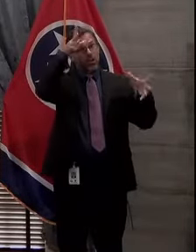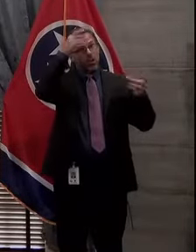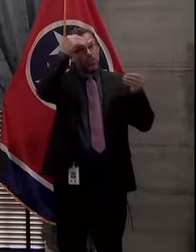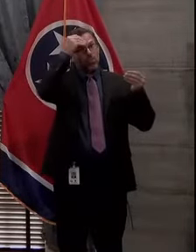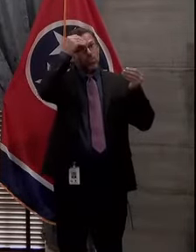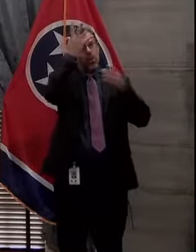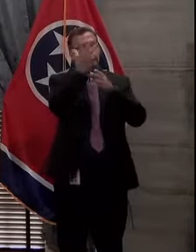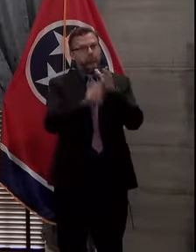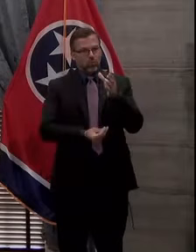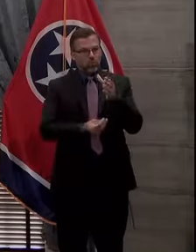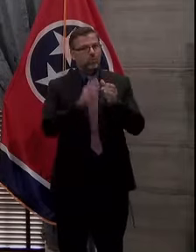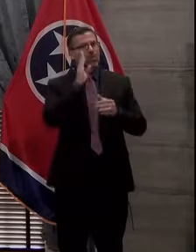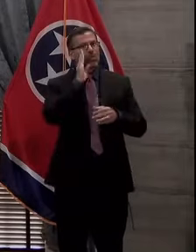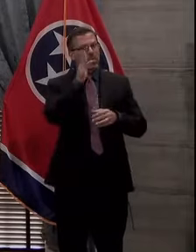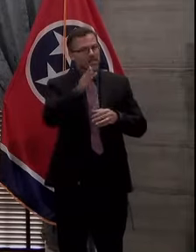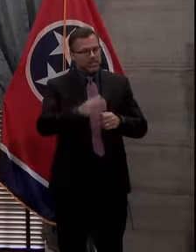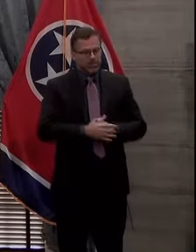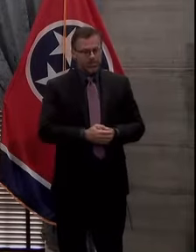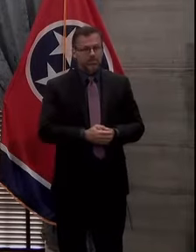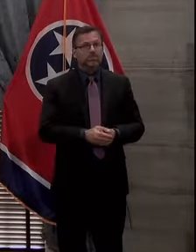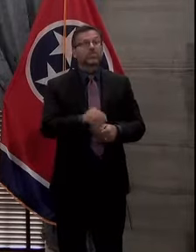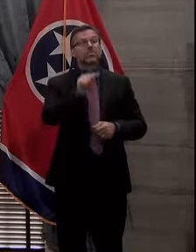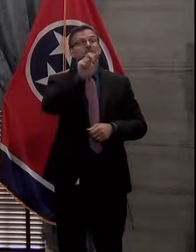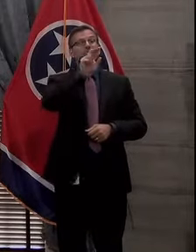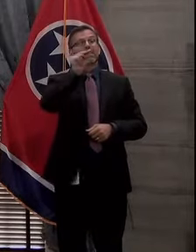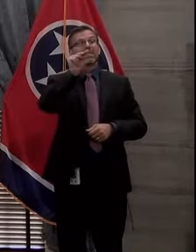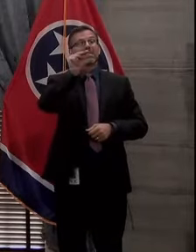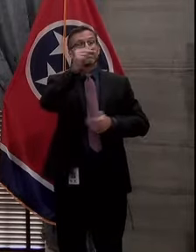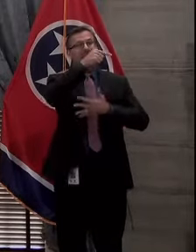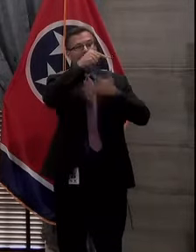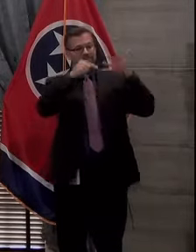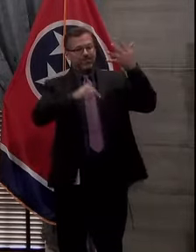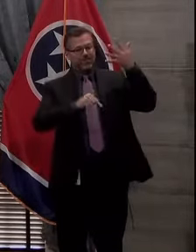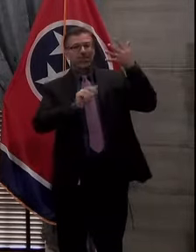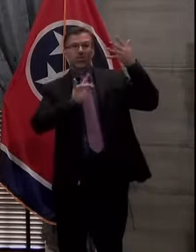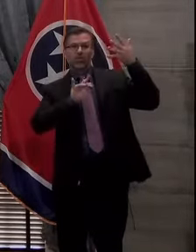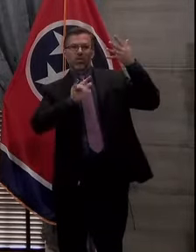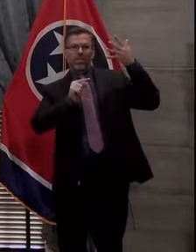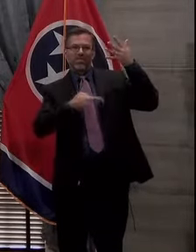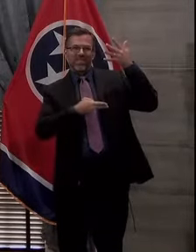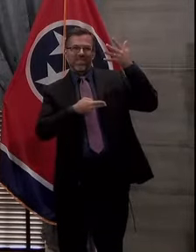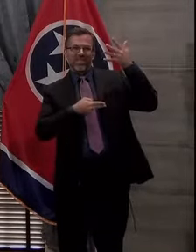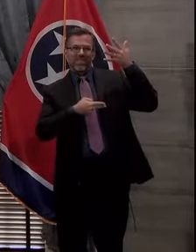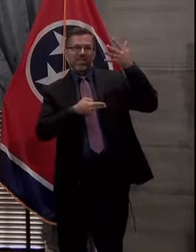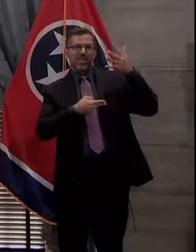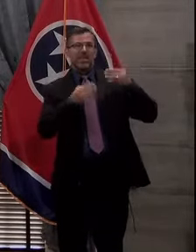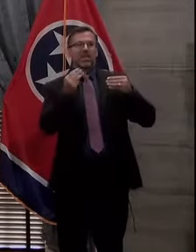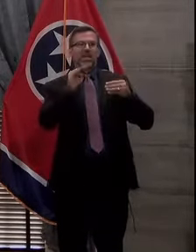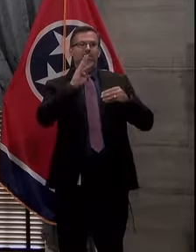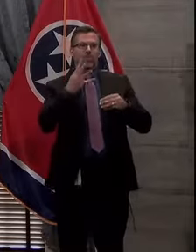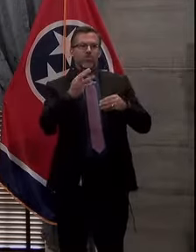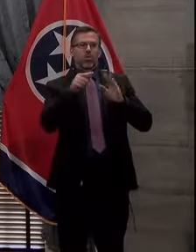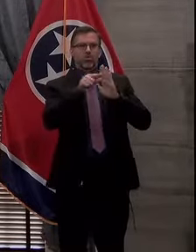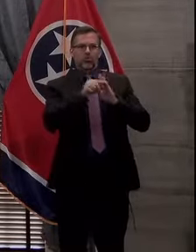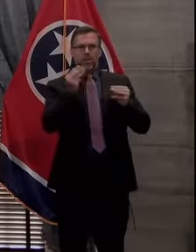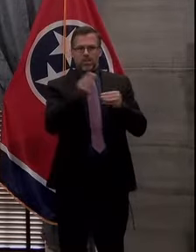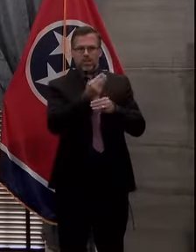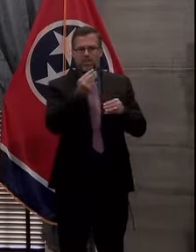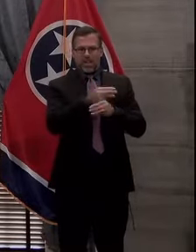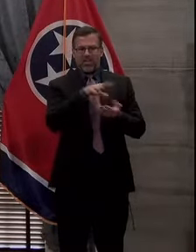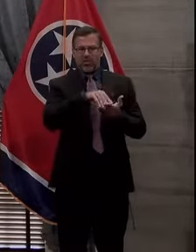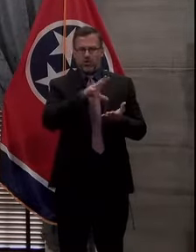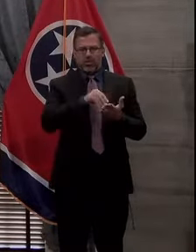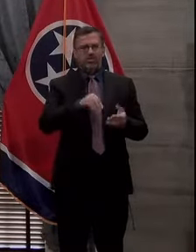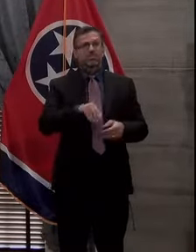To put that in perspective, Tennessee currently ranks 25th in fourth grade math attainment. We're in the bottom half in